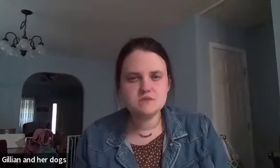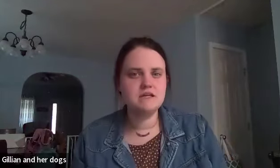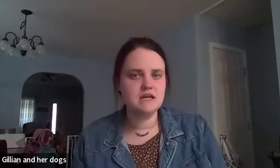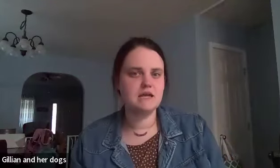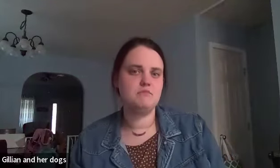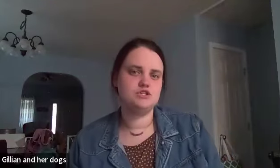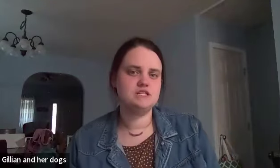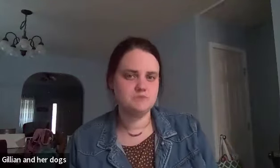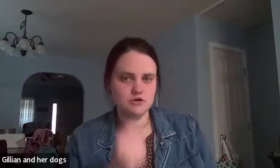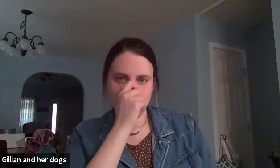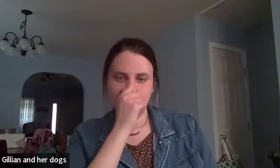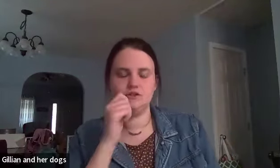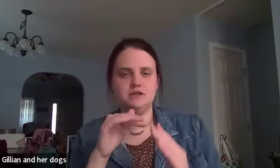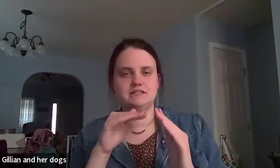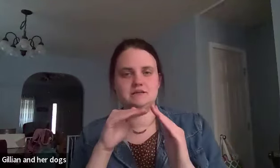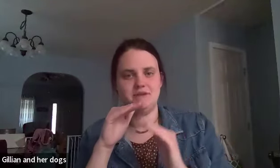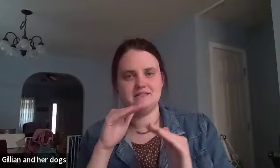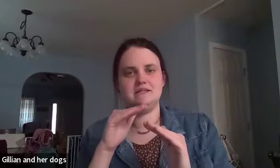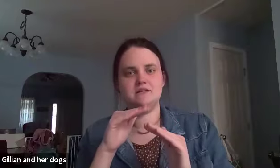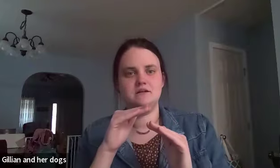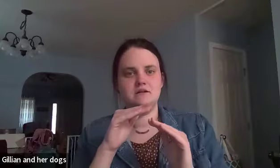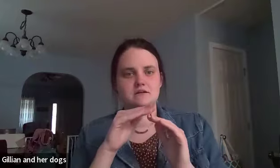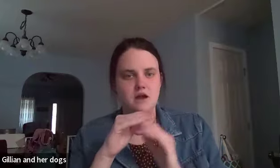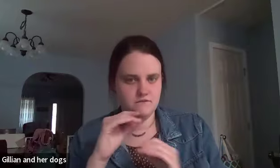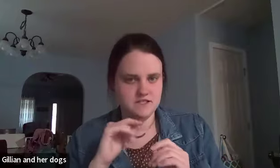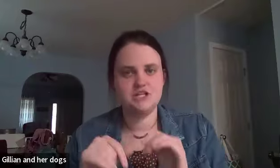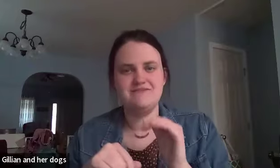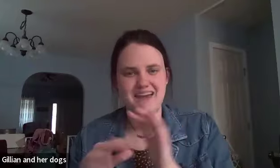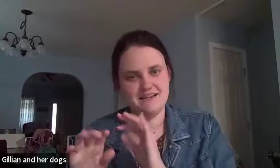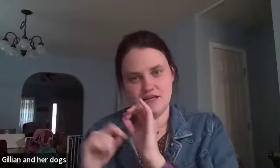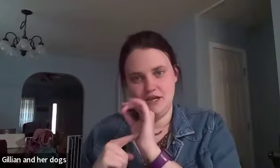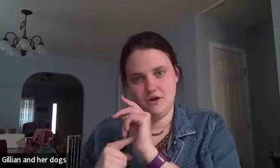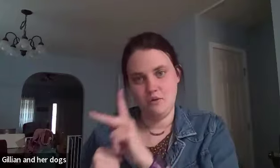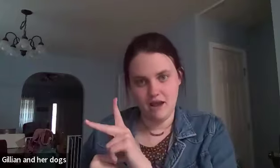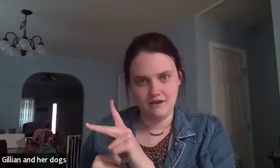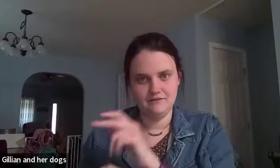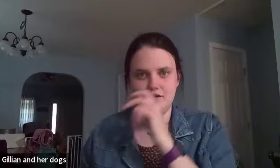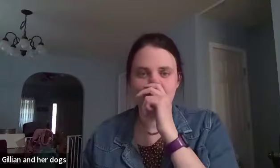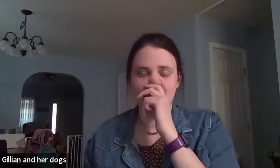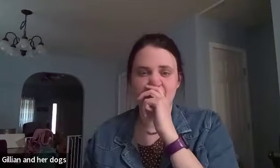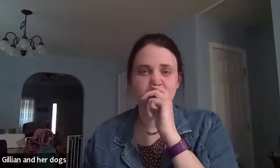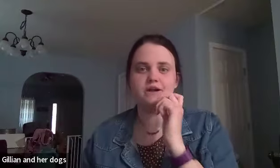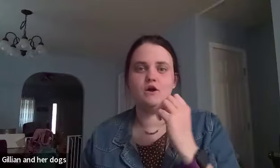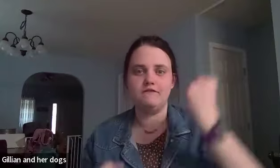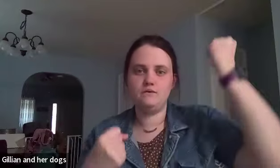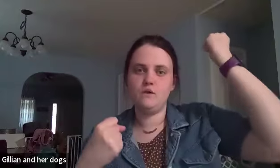just beginning and more just exposure and you're learning some basic conversation, that is a okay. If you're going to go a